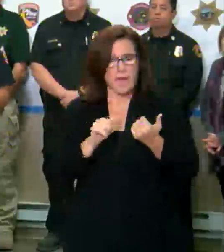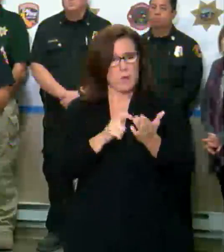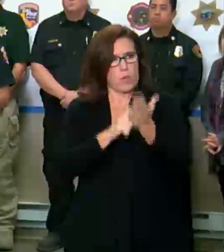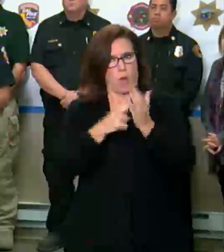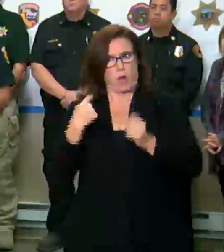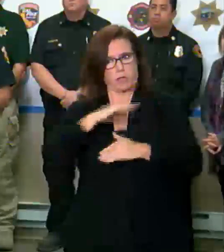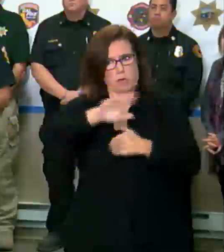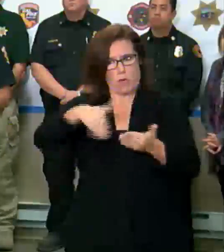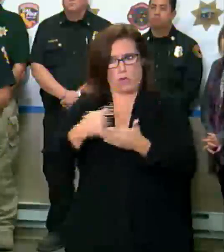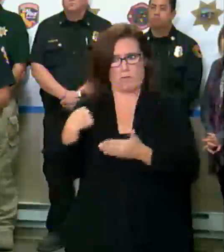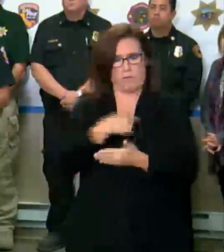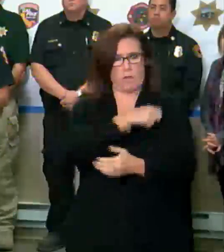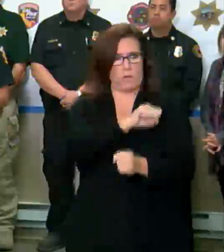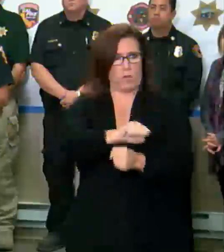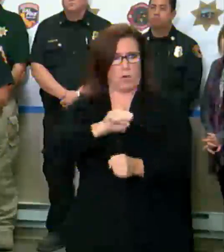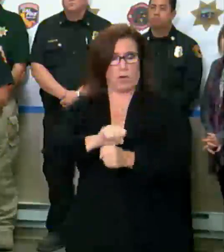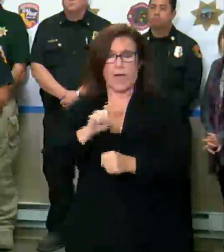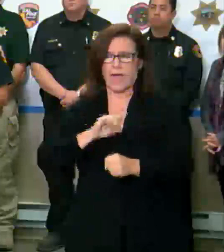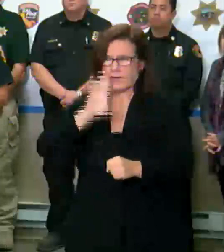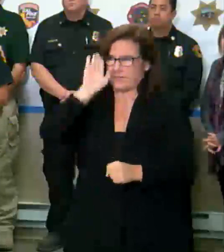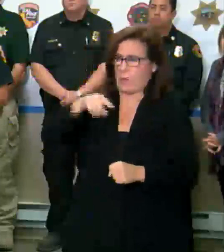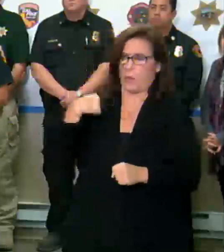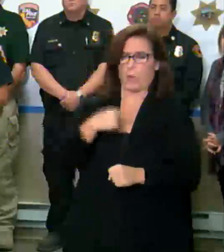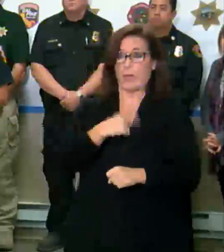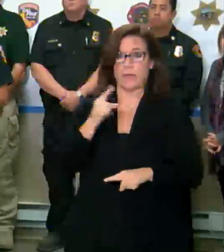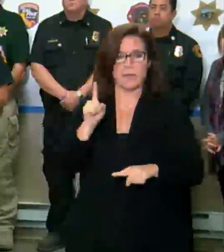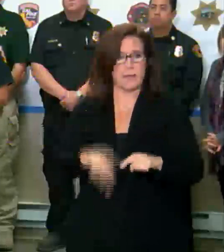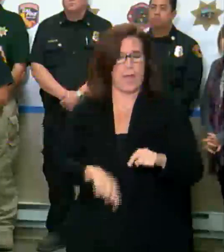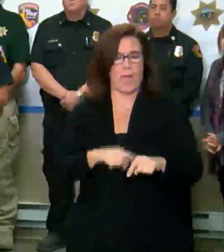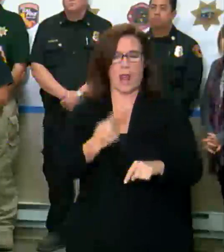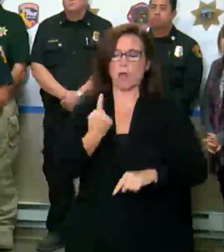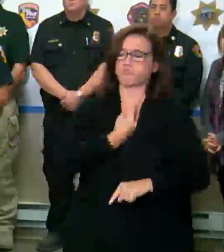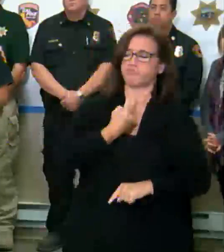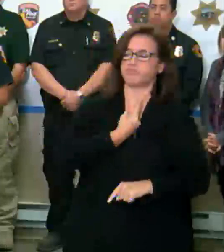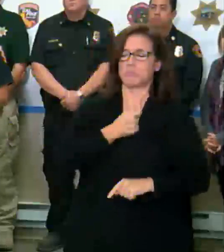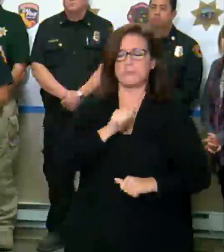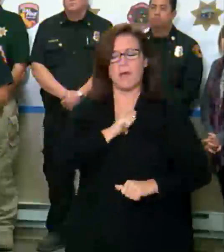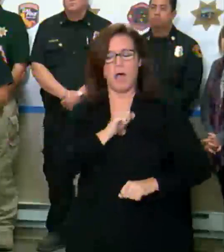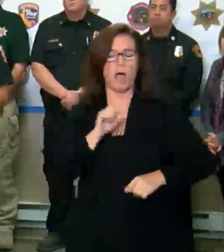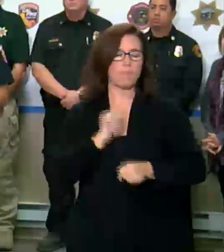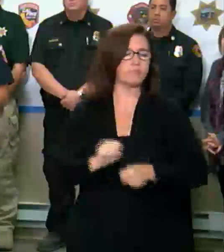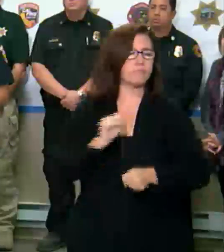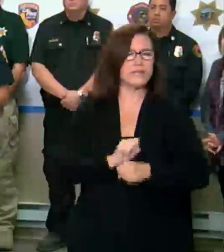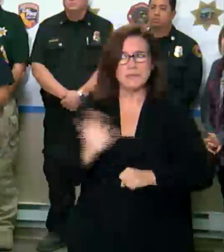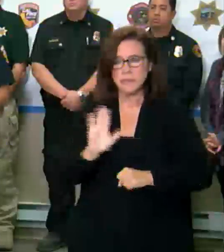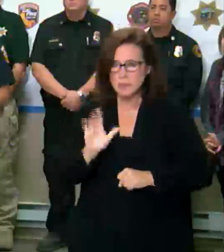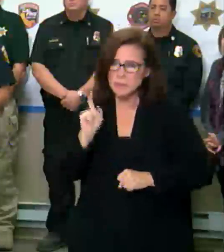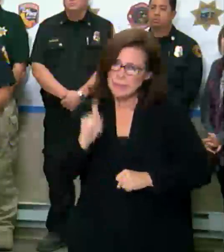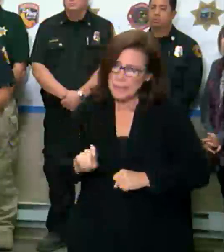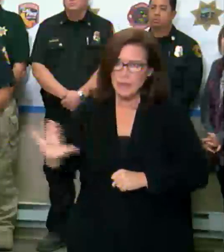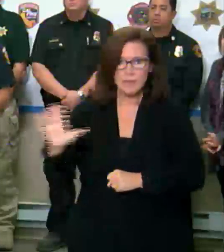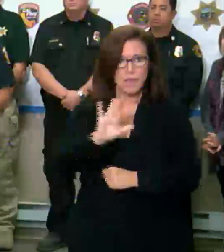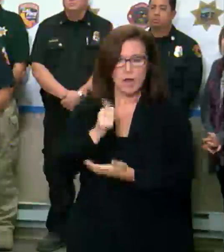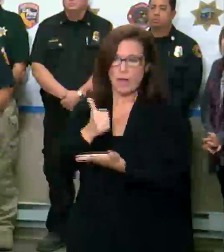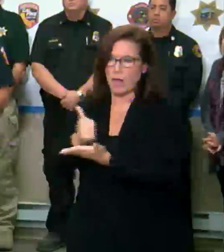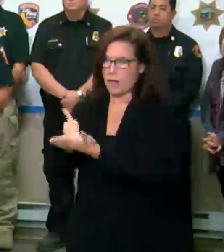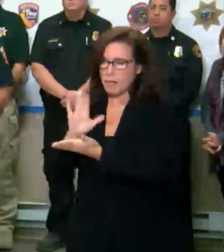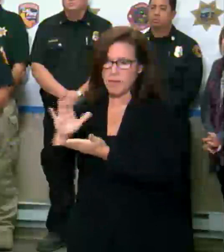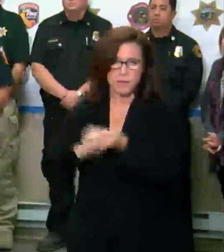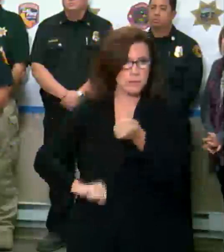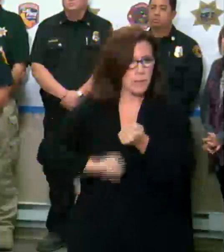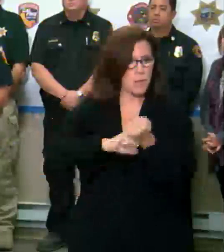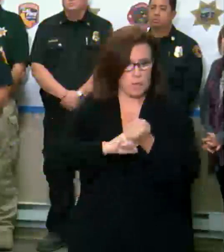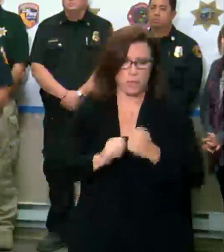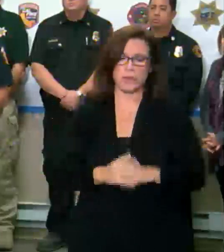quickly that we cannot do it on our own. So I would just like to express my appreciation to everybody out there. For just about all of you